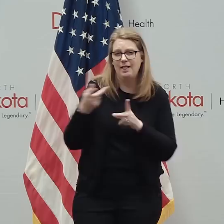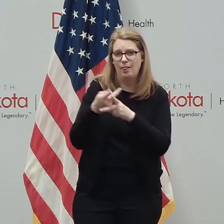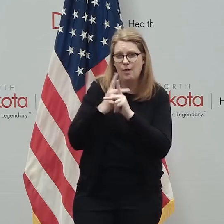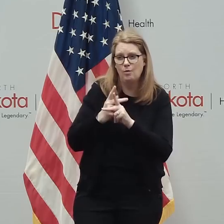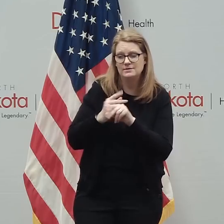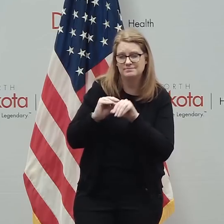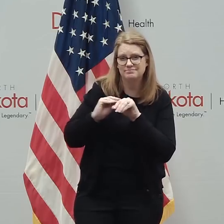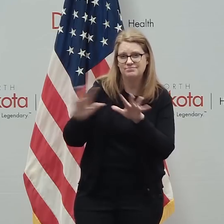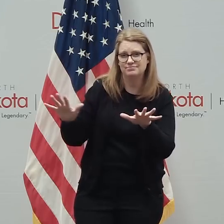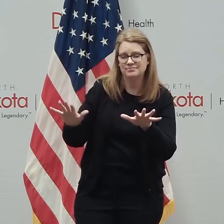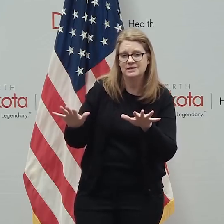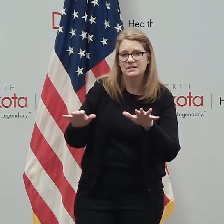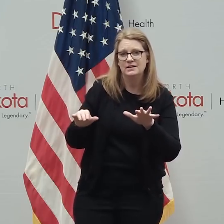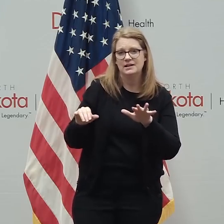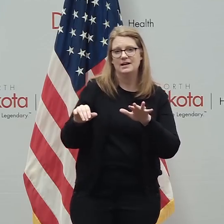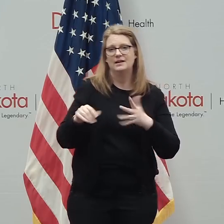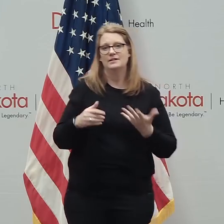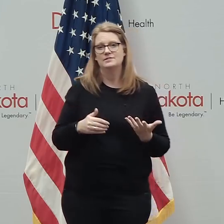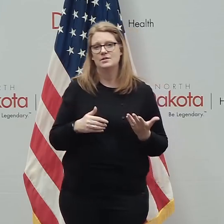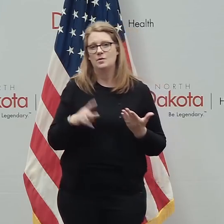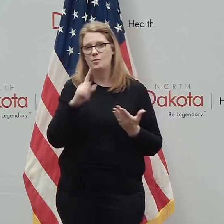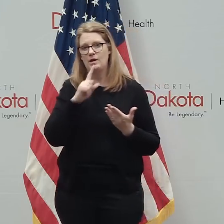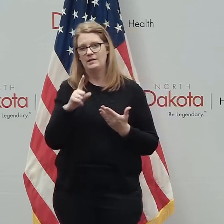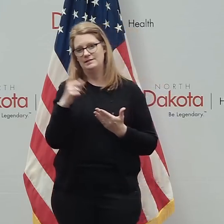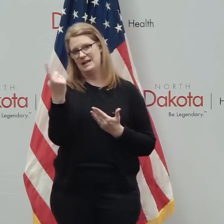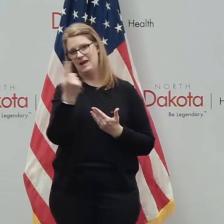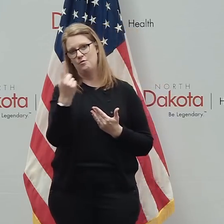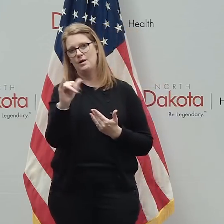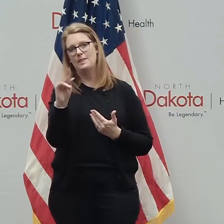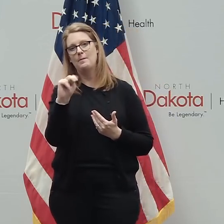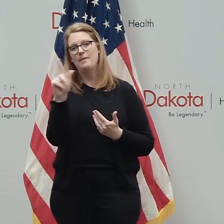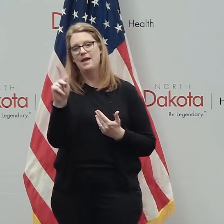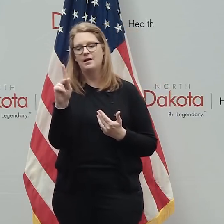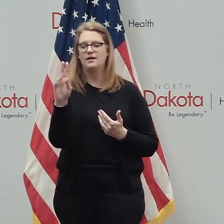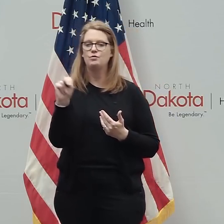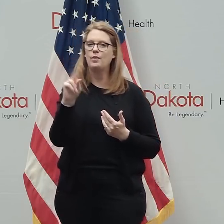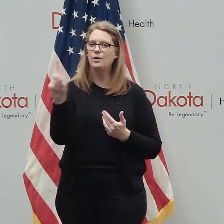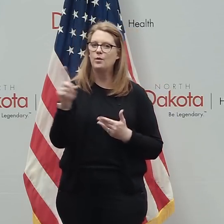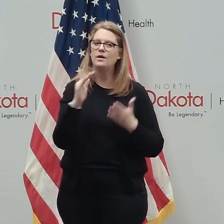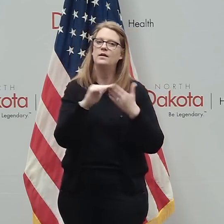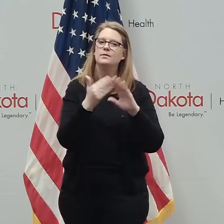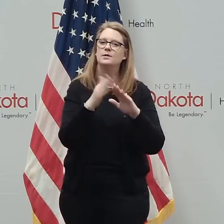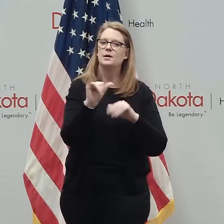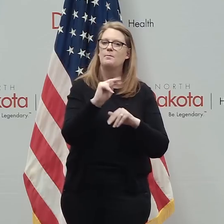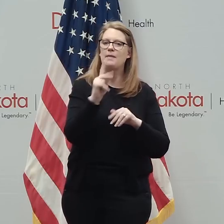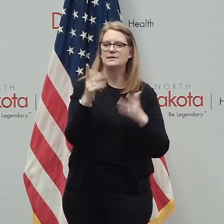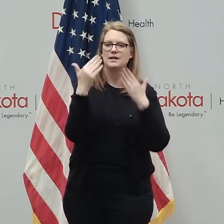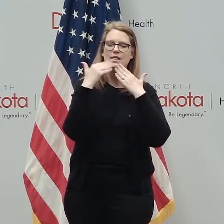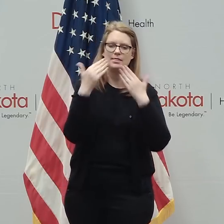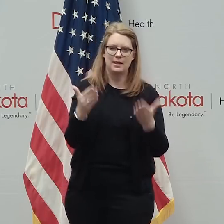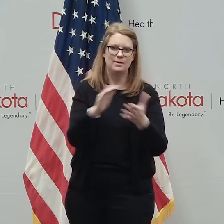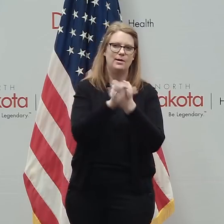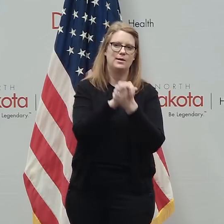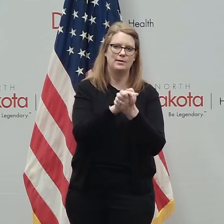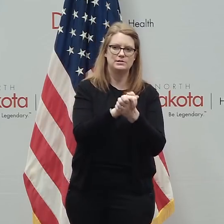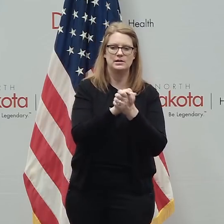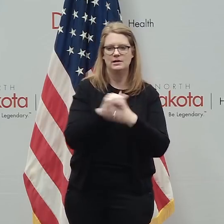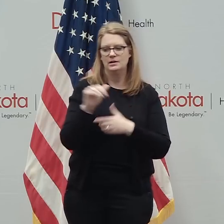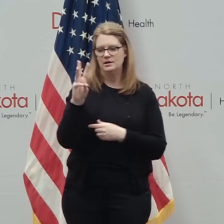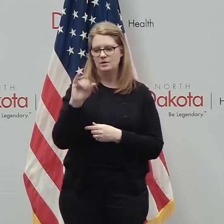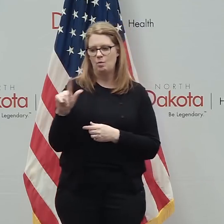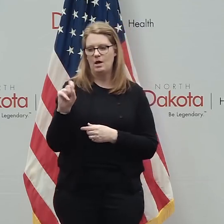dollars out in this country. So to everybody at the Bank of North Dakota and all the community banks, congratulations. The Wall Street Journal